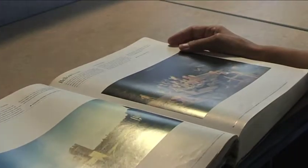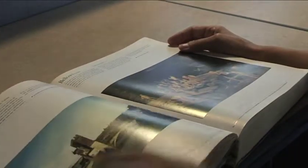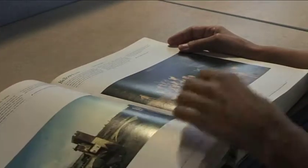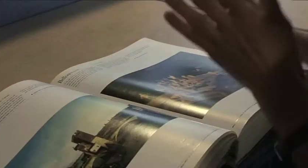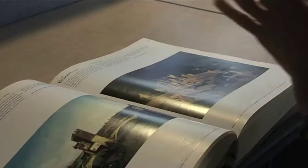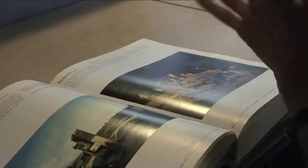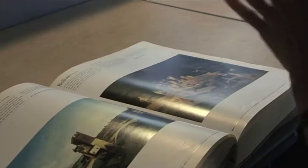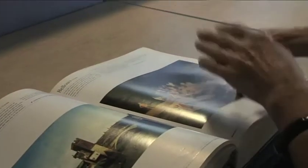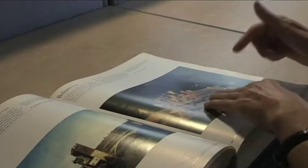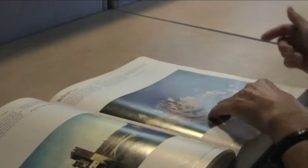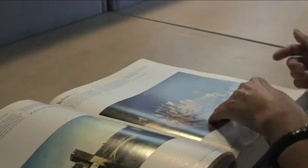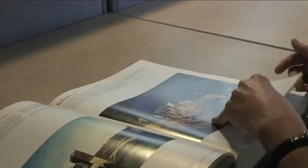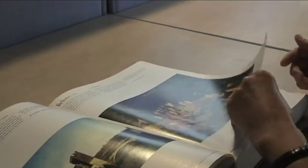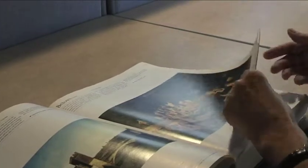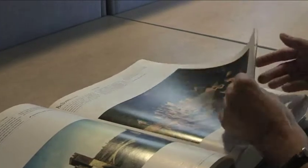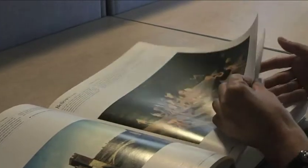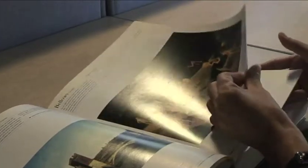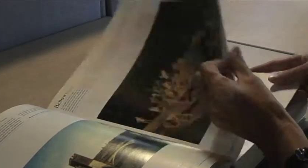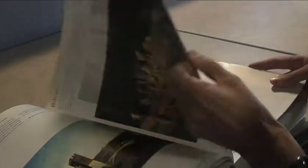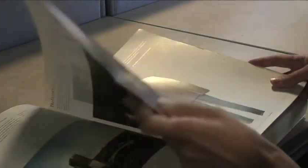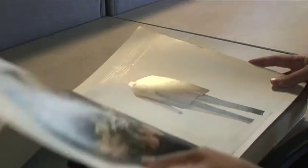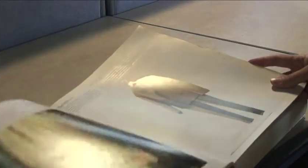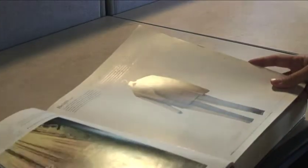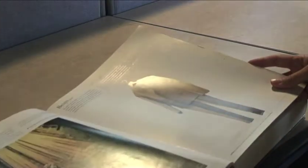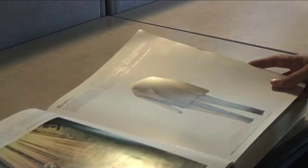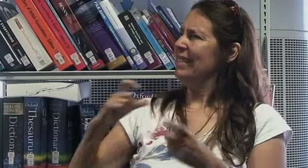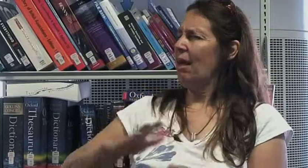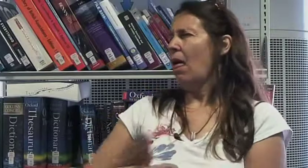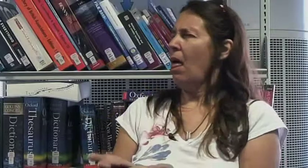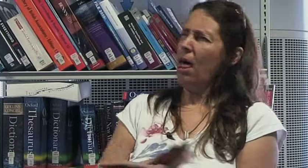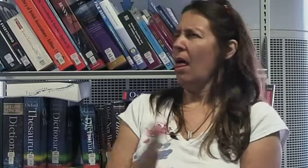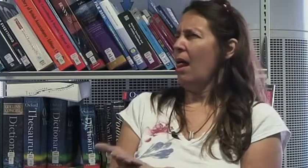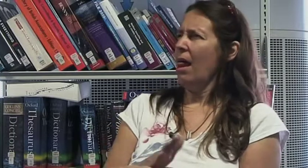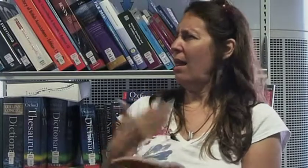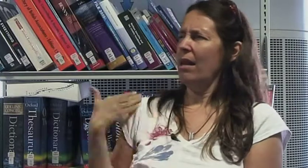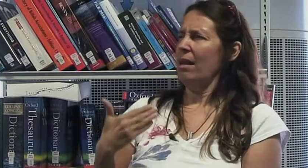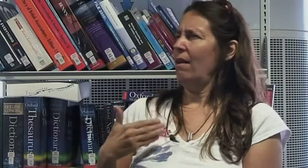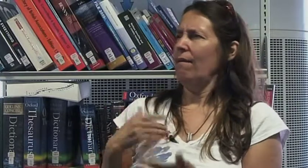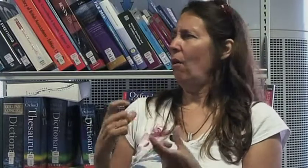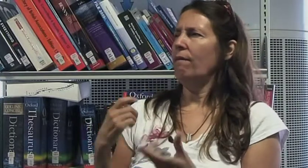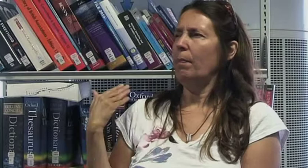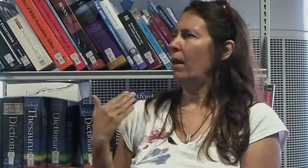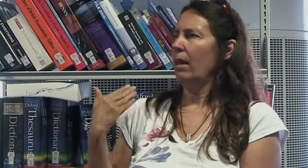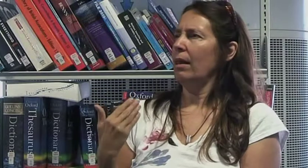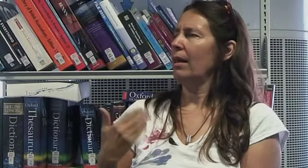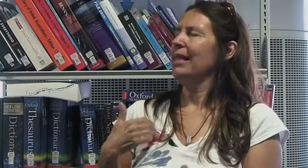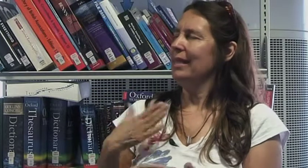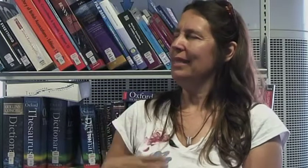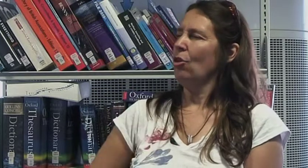From starting the art course, I've been definitely more confident. Before I was unsure and not confident.